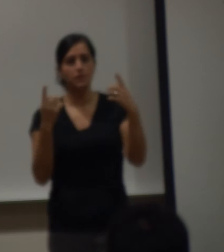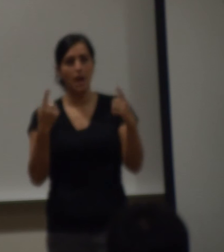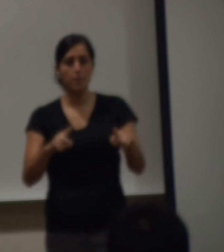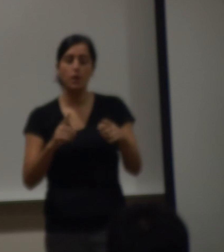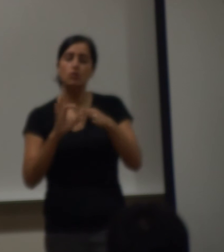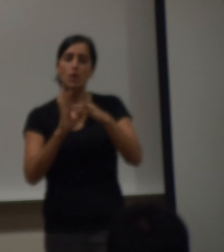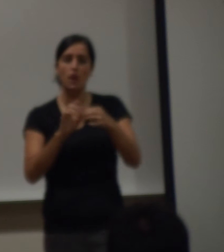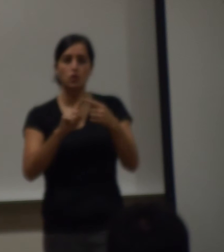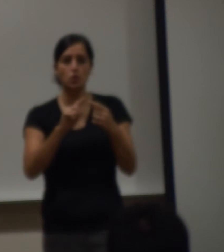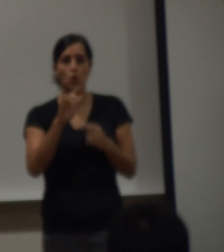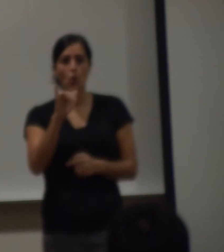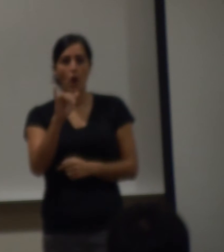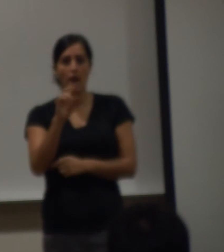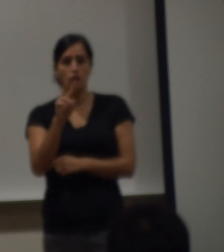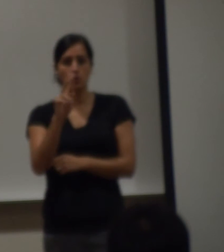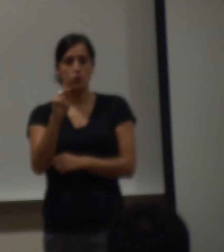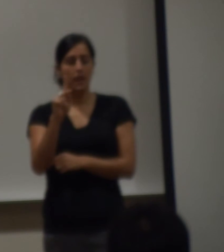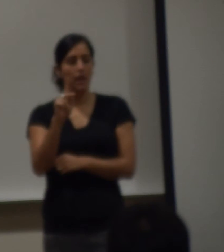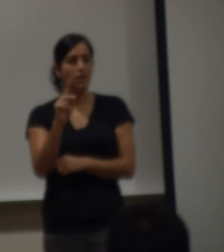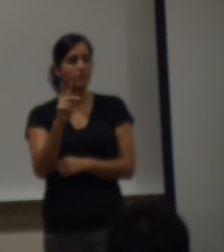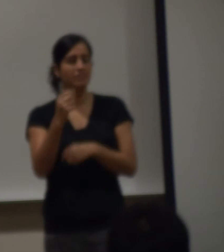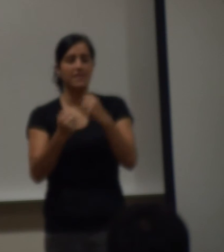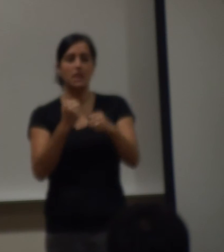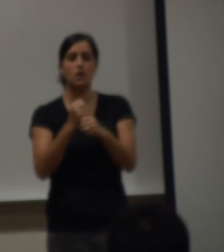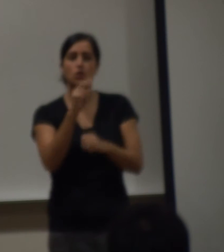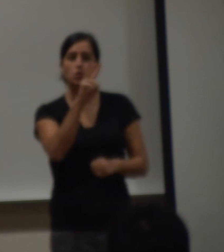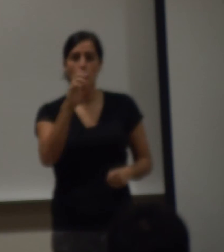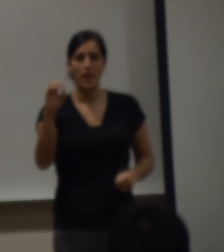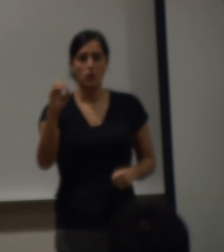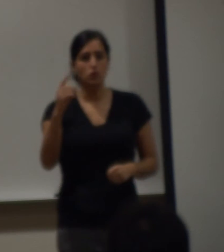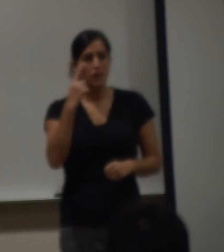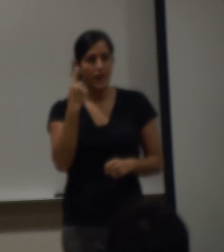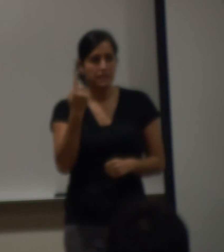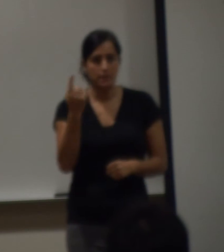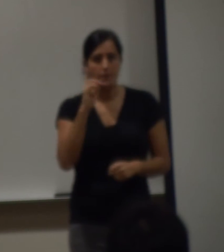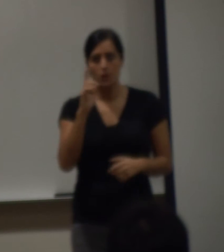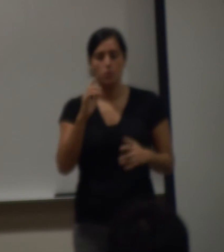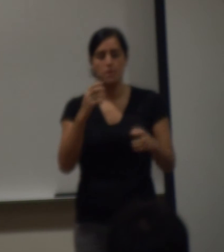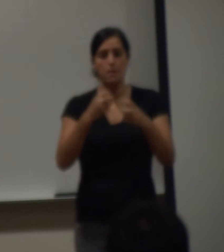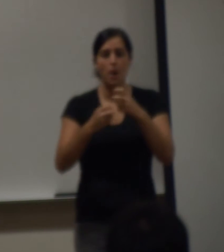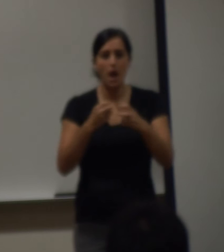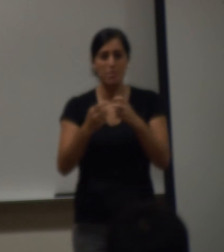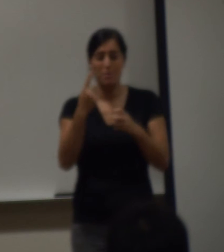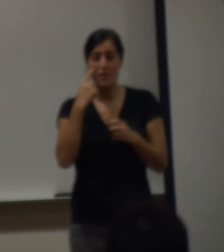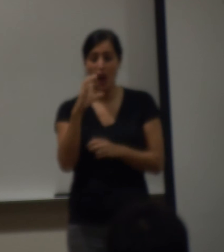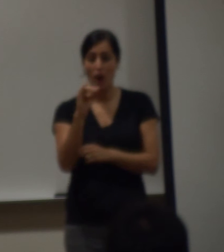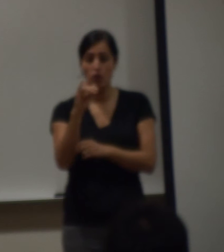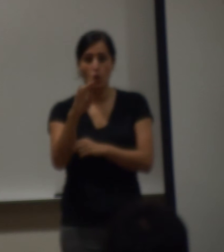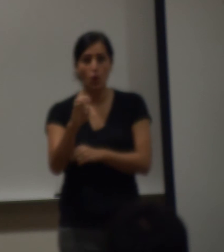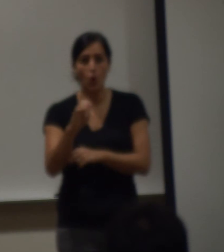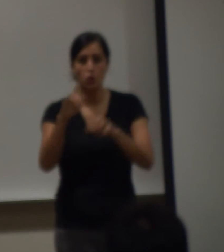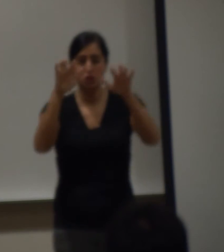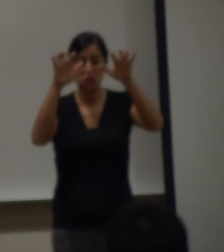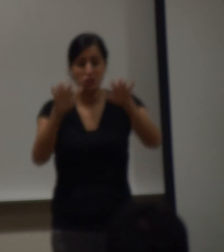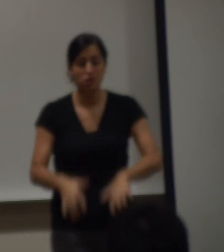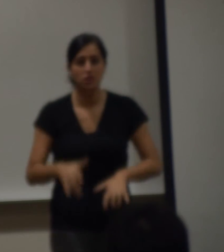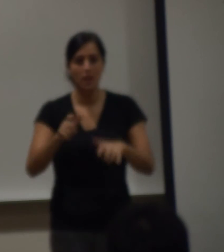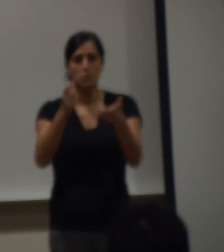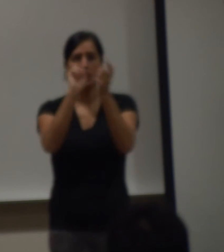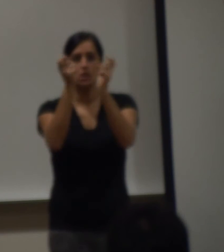to become a crisis, where massive amounts of code needed to be